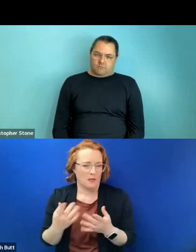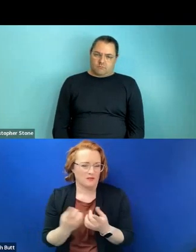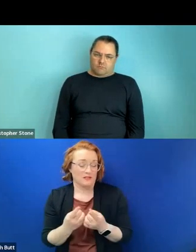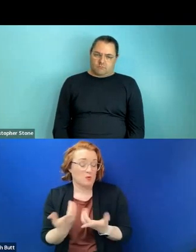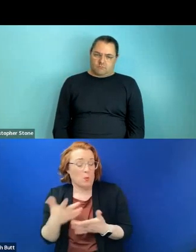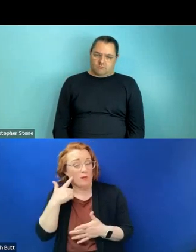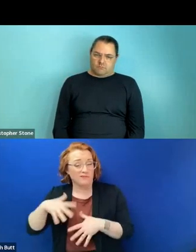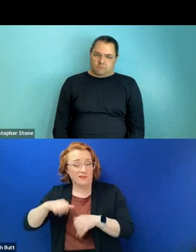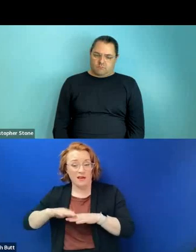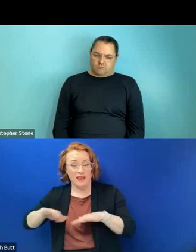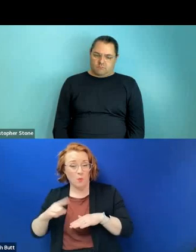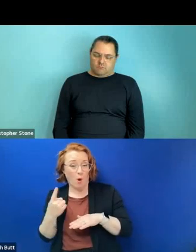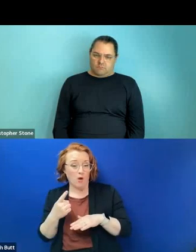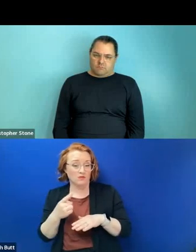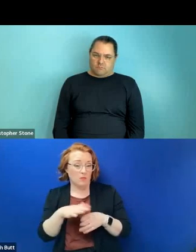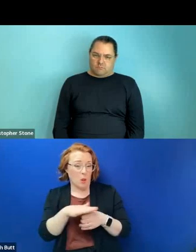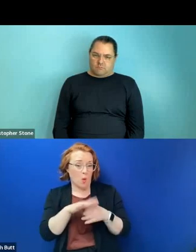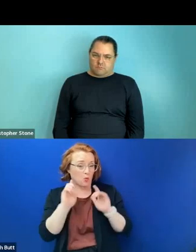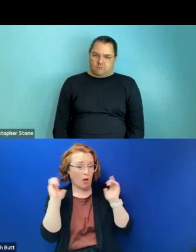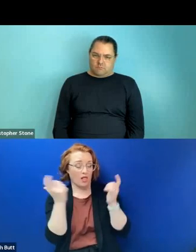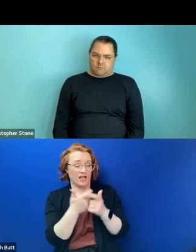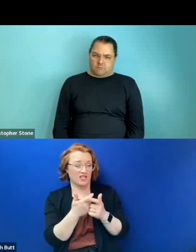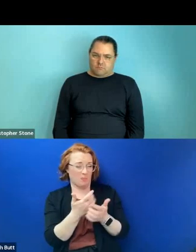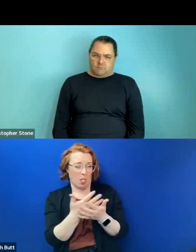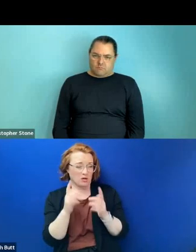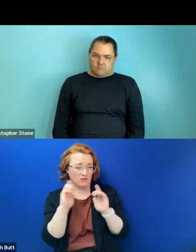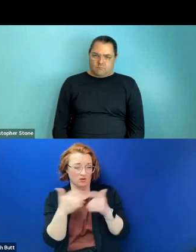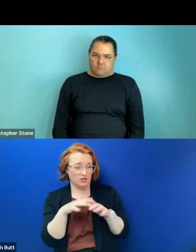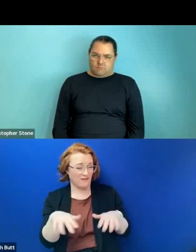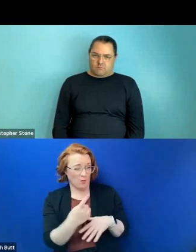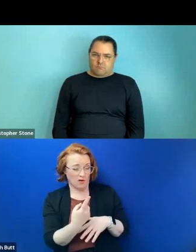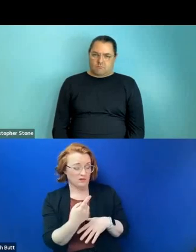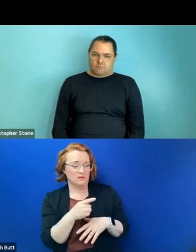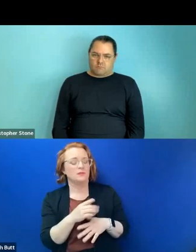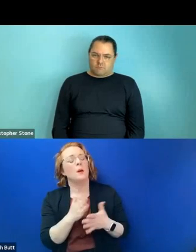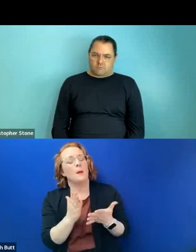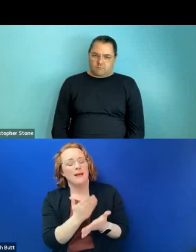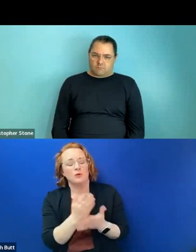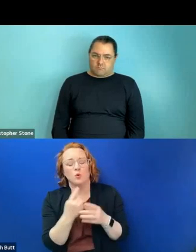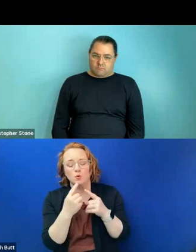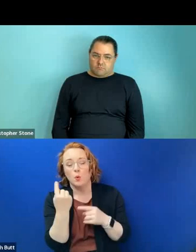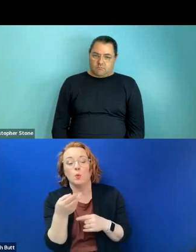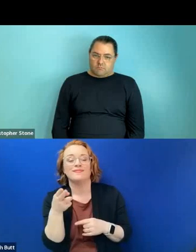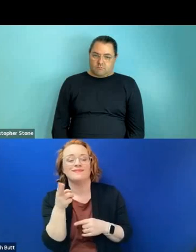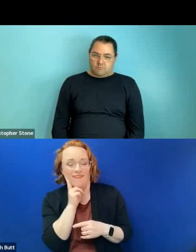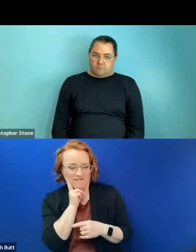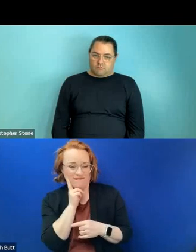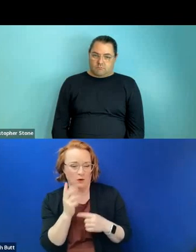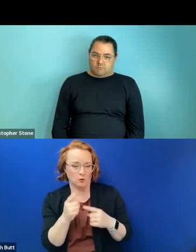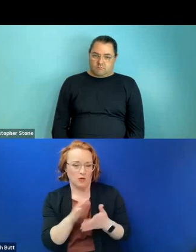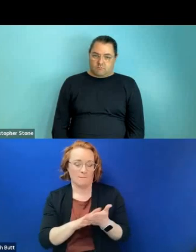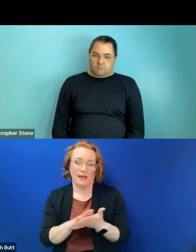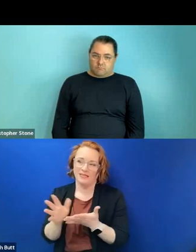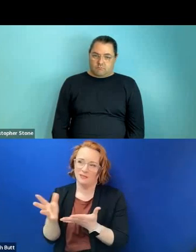level 1 course at your local college. Many local colleges will have level 1 courses. Make sure you have a deaf tutor, so you learn the language